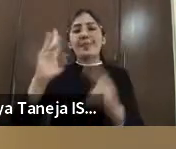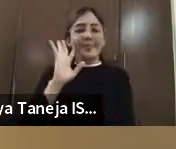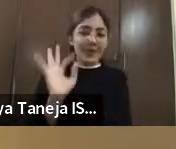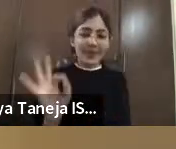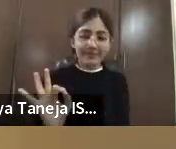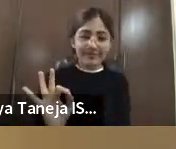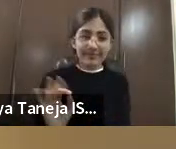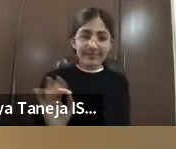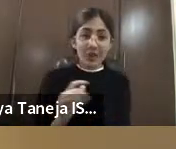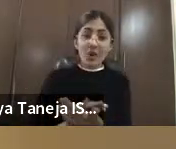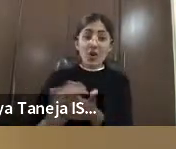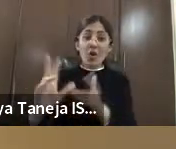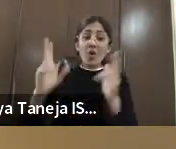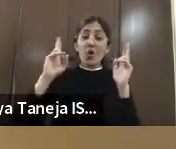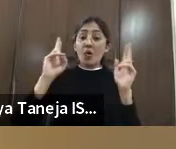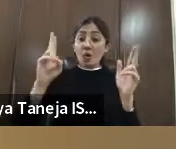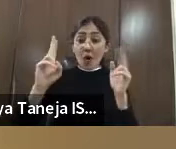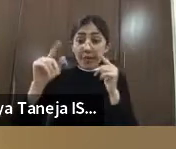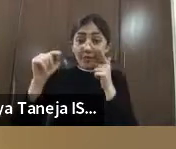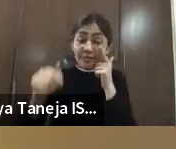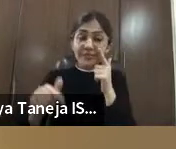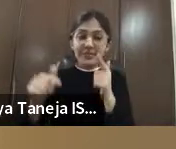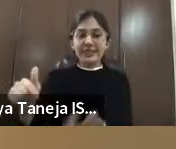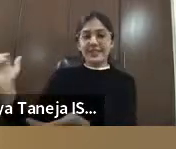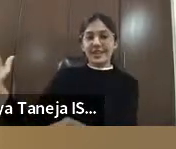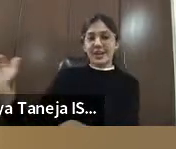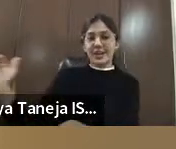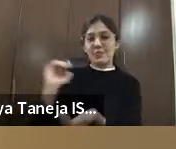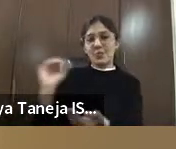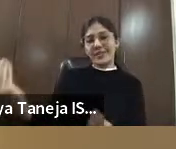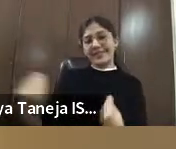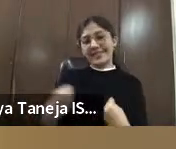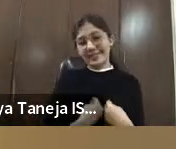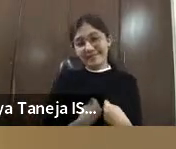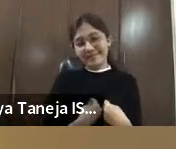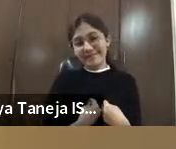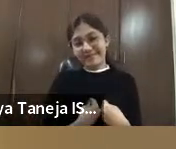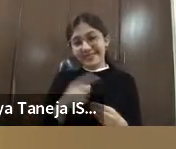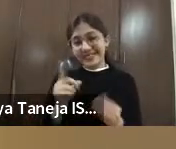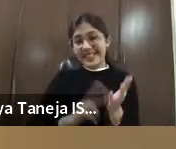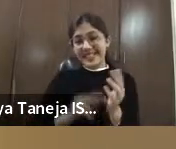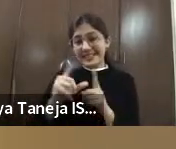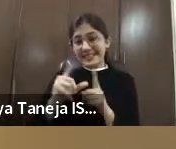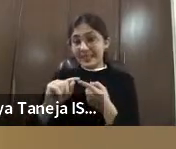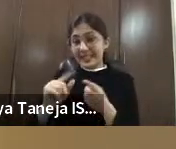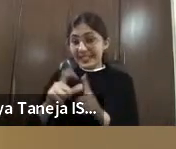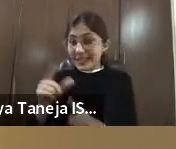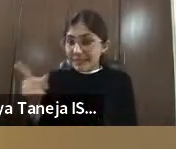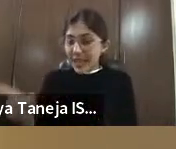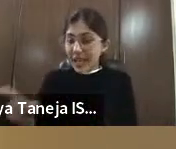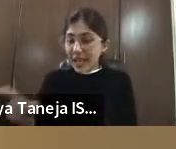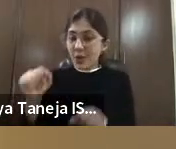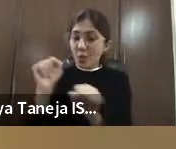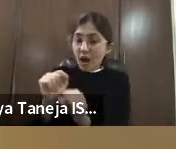hope is what this award and the work that NCPEDP is doing represents to